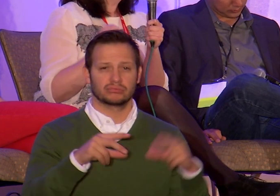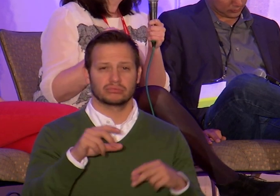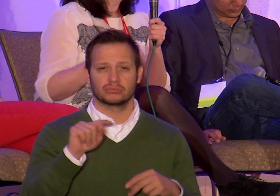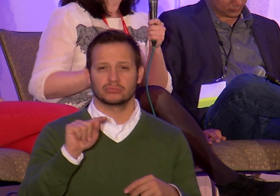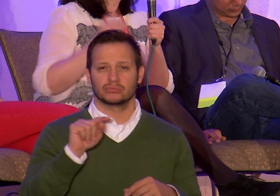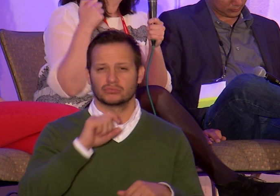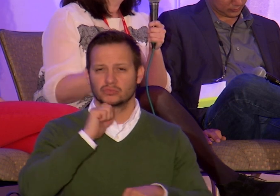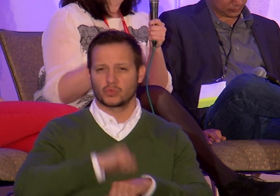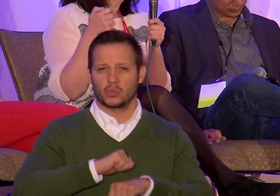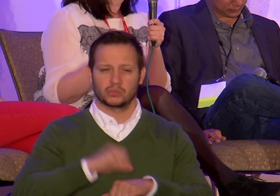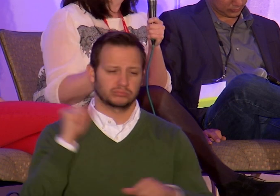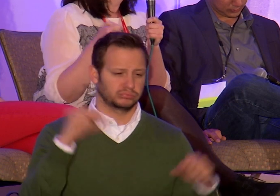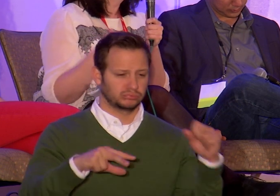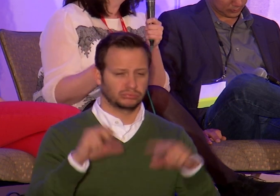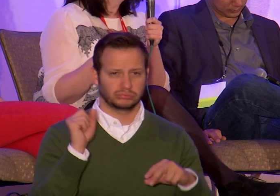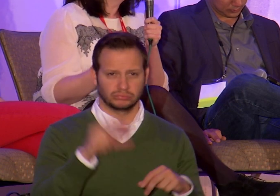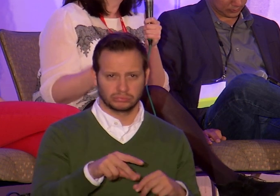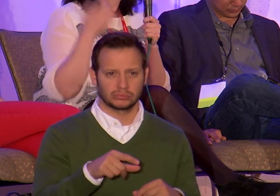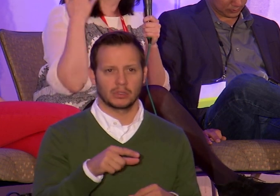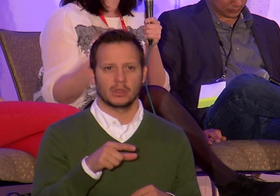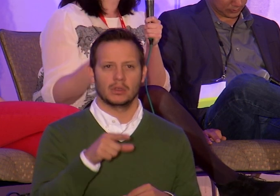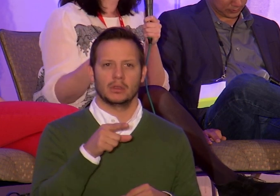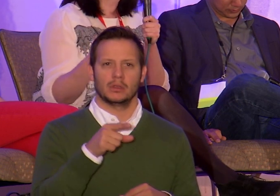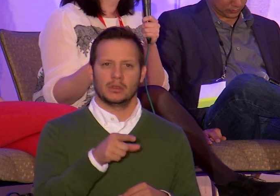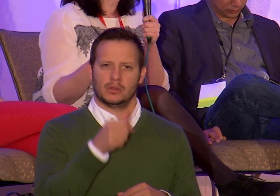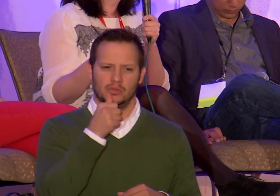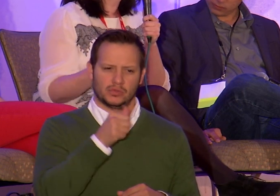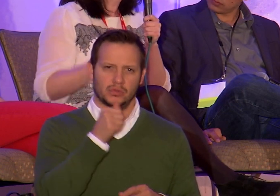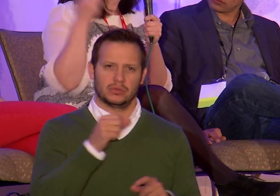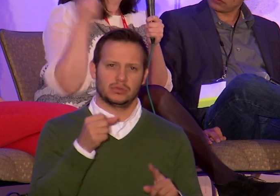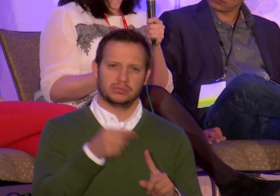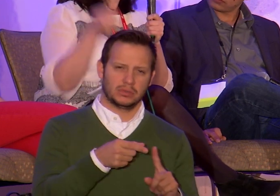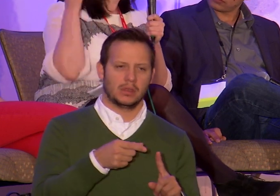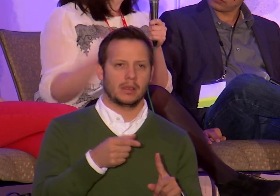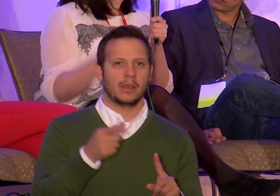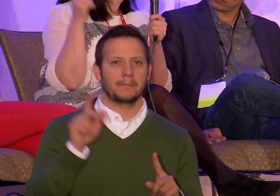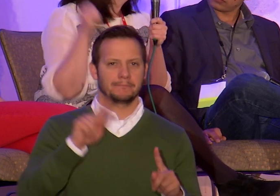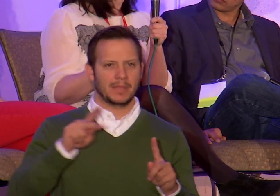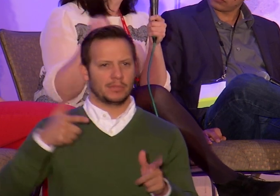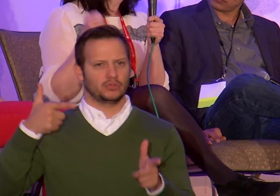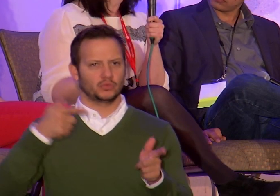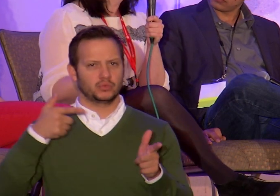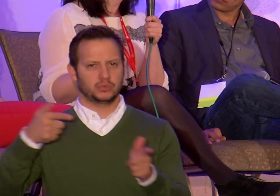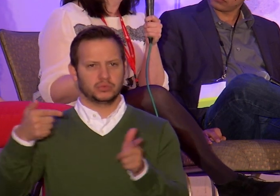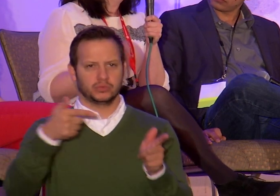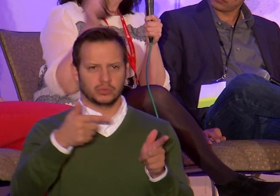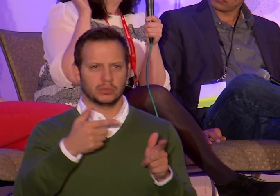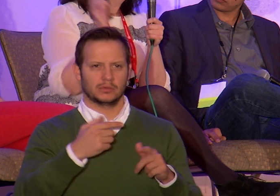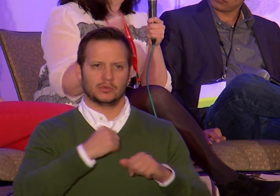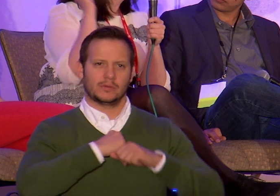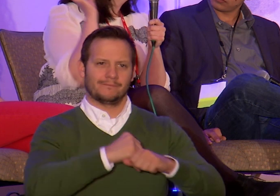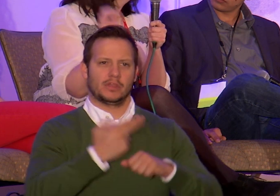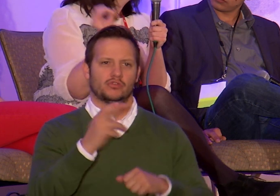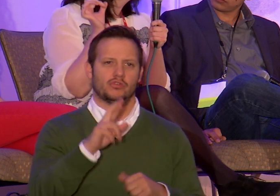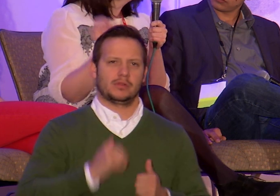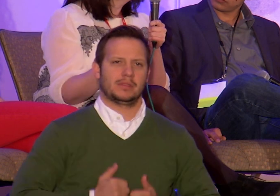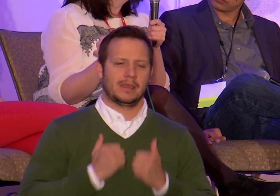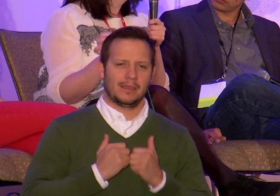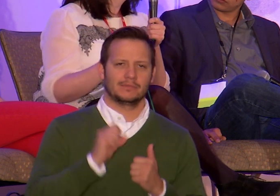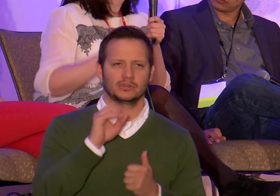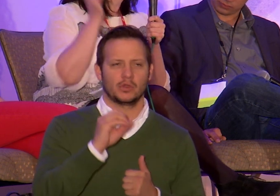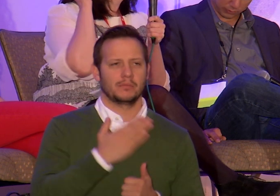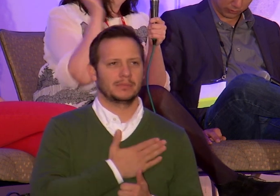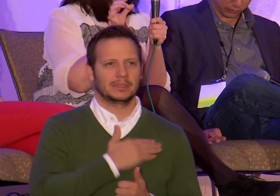there's a shooting because people are trying to save her life. An 8-year-old boy gets killed. There is so much resistance. Don't fail to see